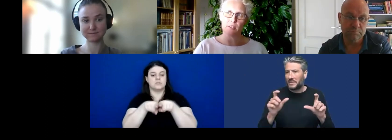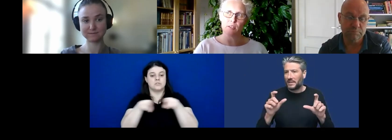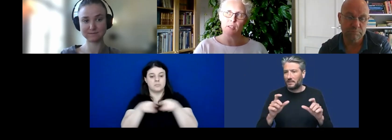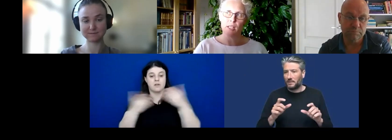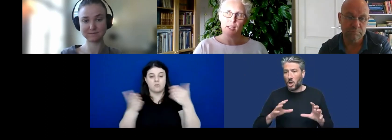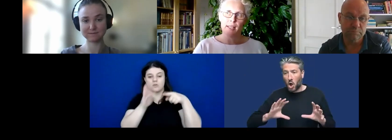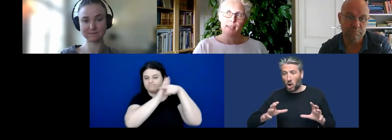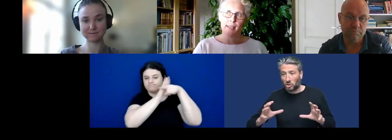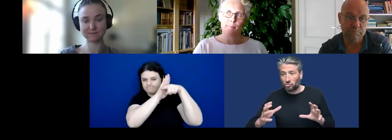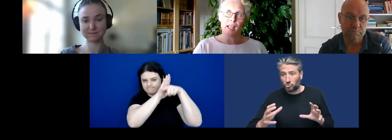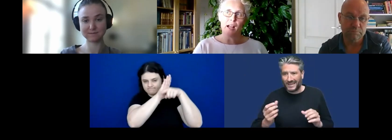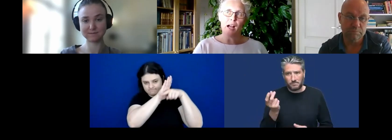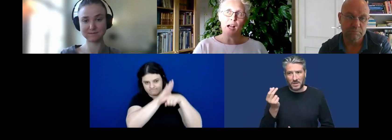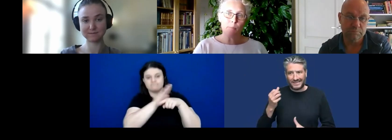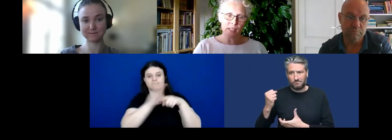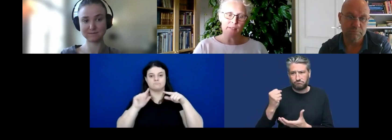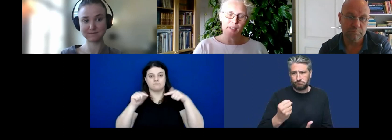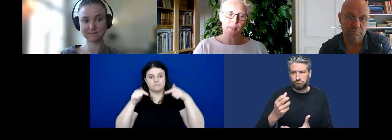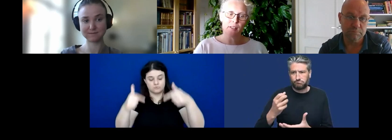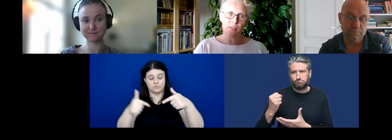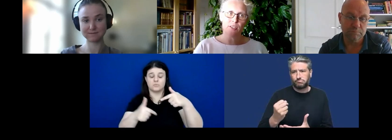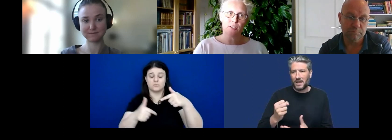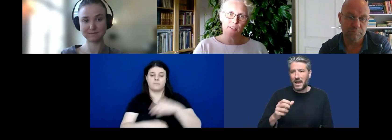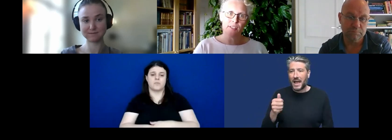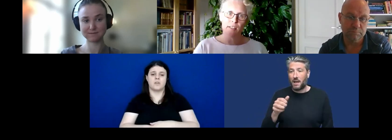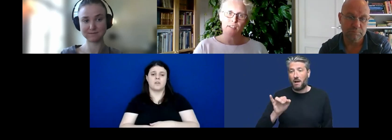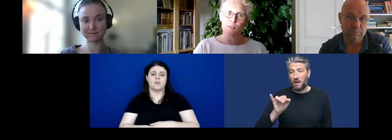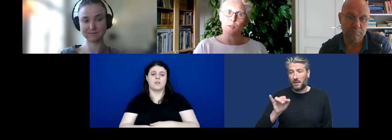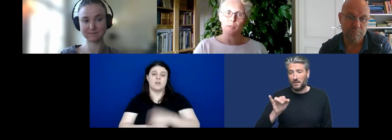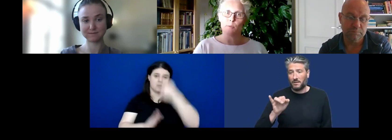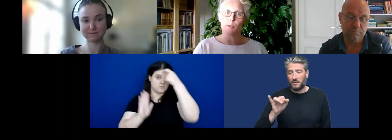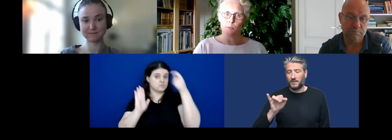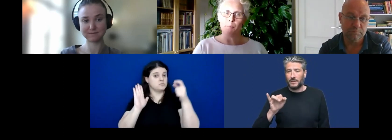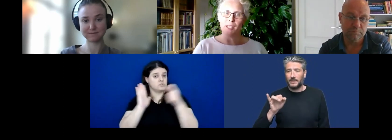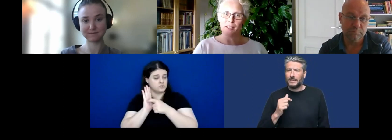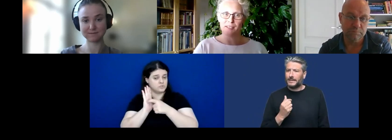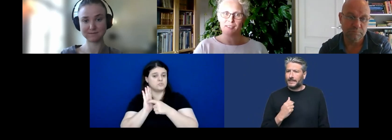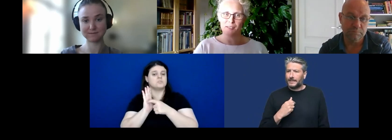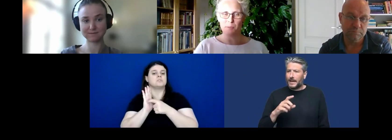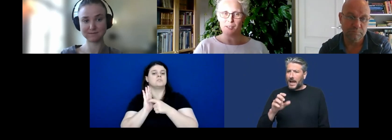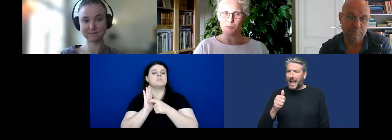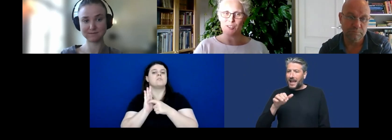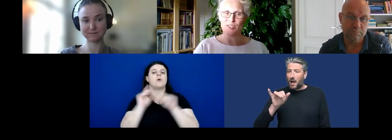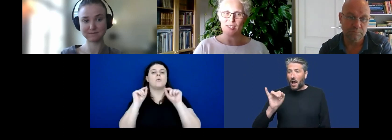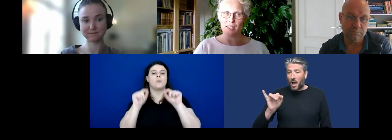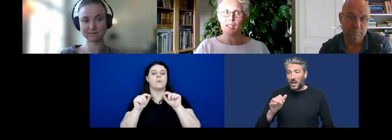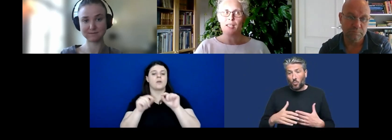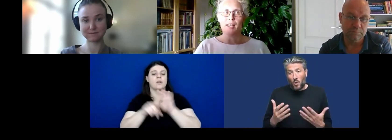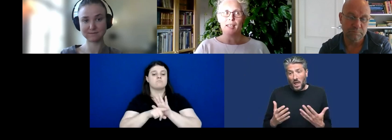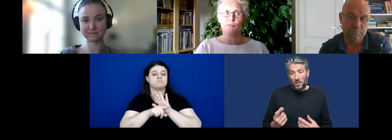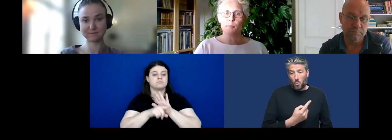resources into. I believe, I mean, artificial intelligence will be what we make it to be, or what to